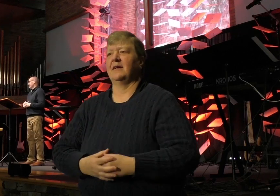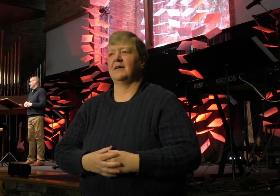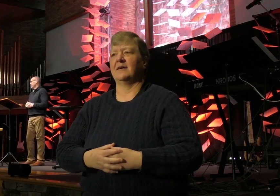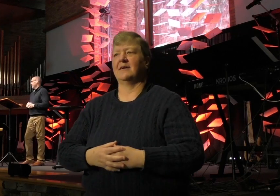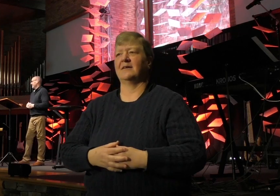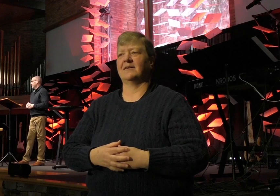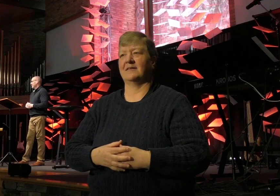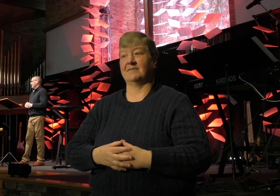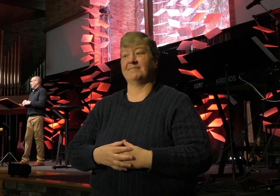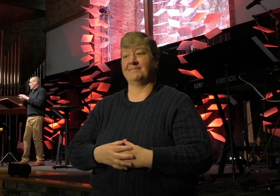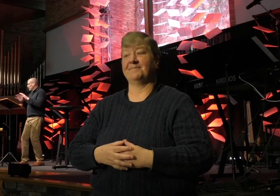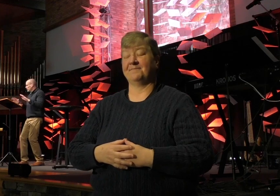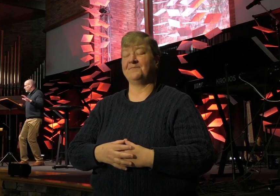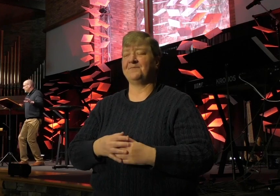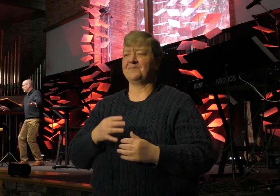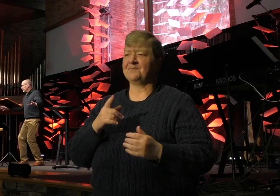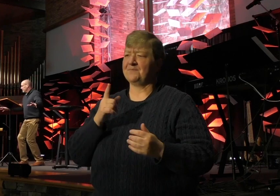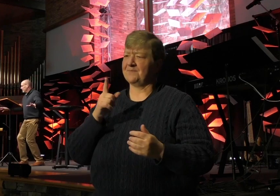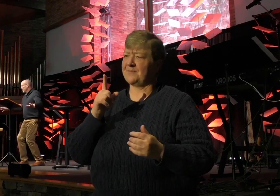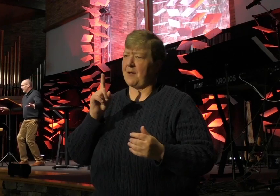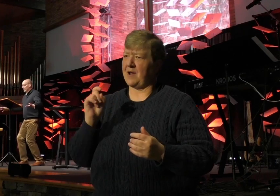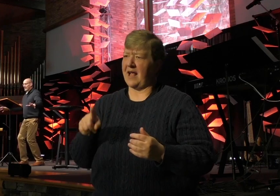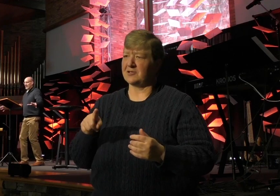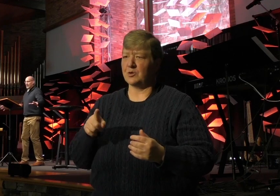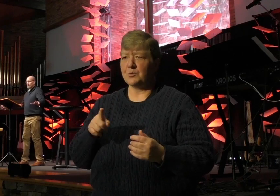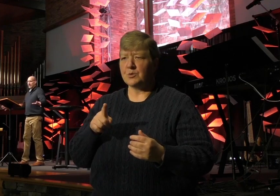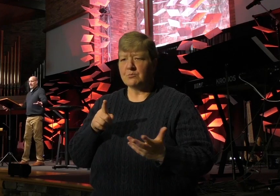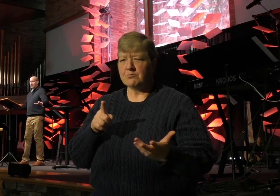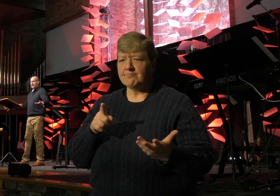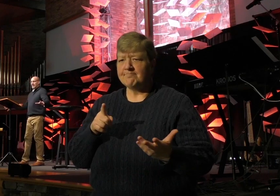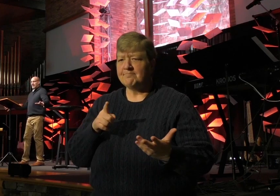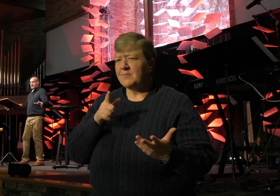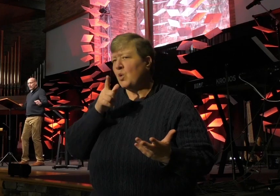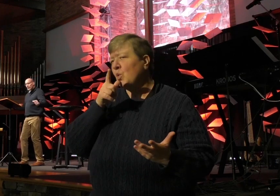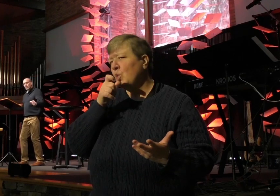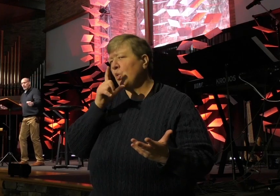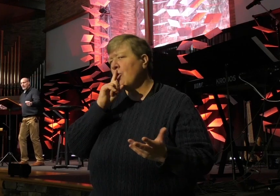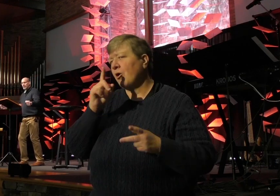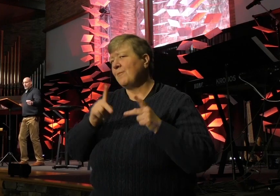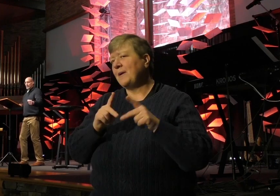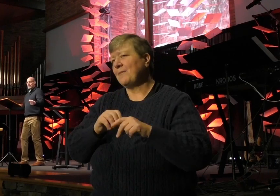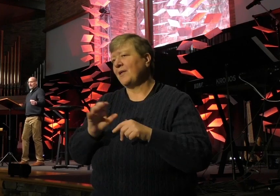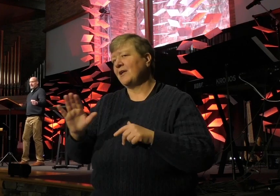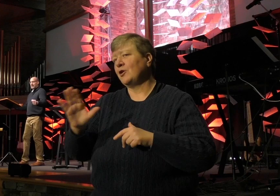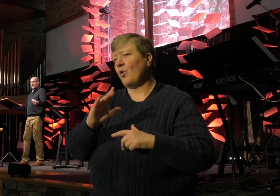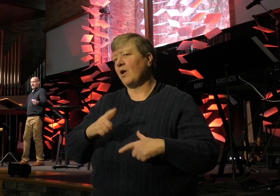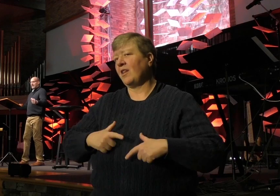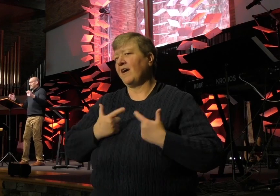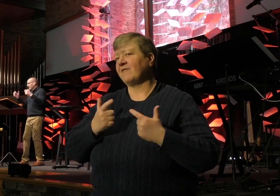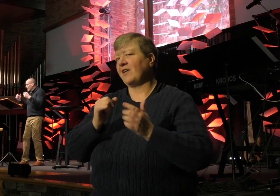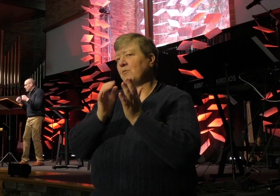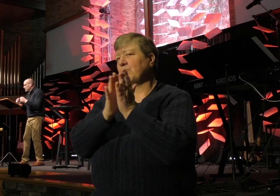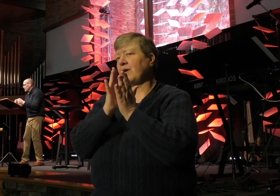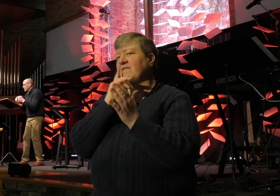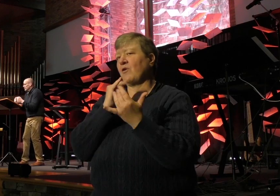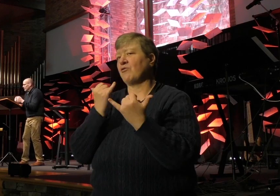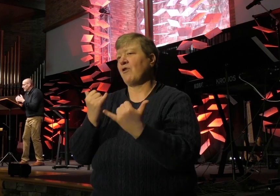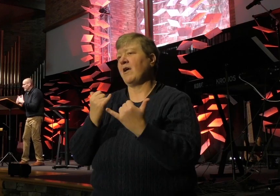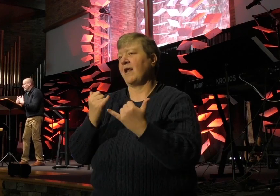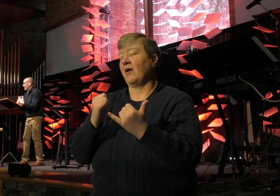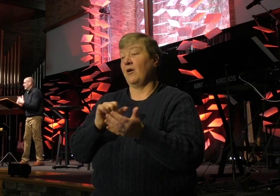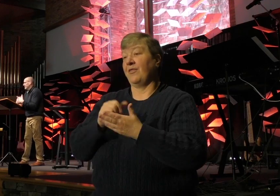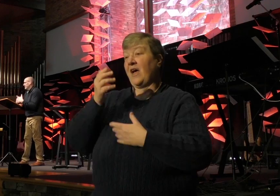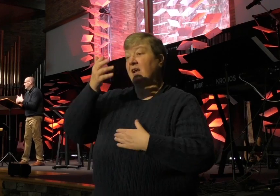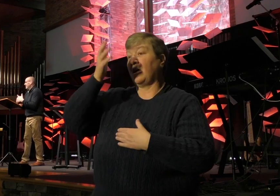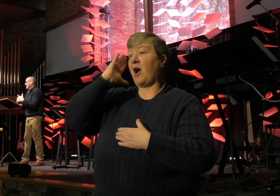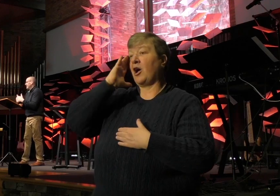you, who are people in your life right now that you are praying for, that God would stir in